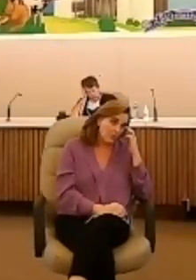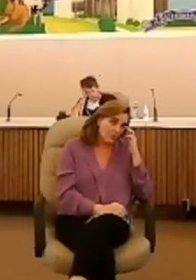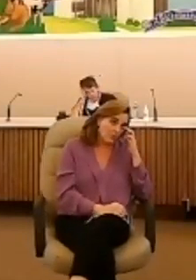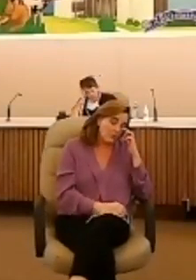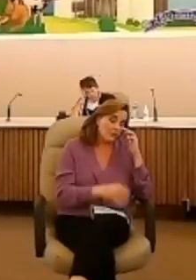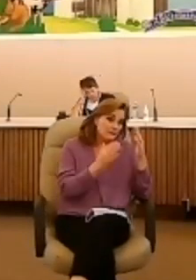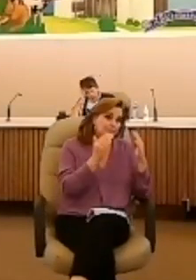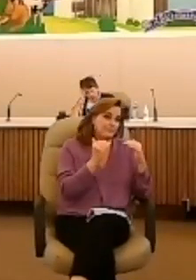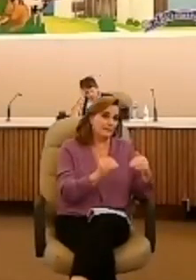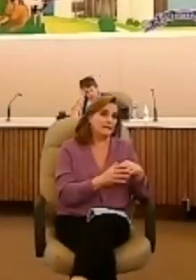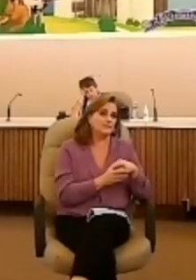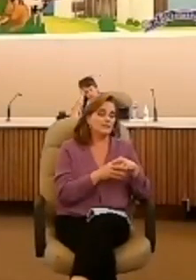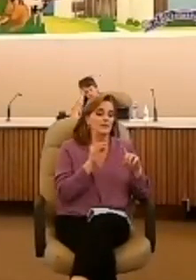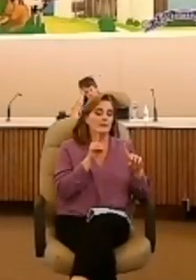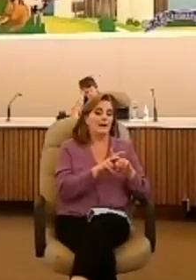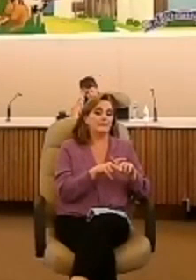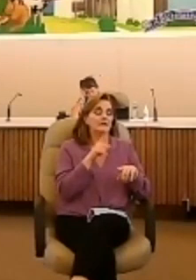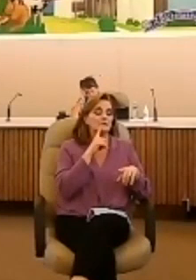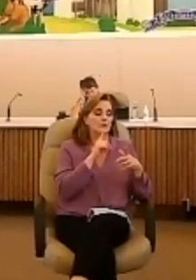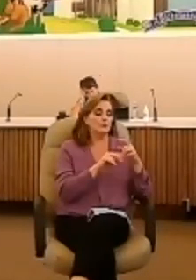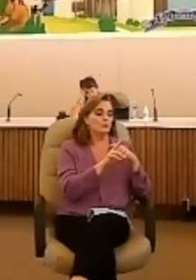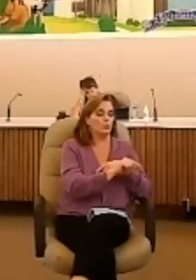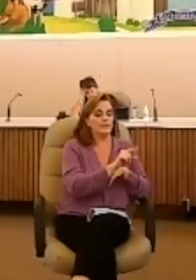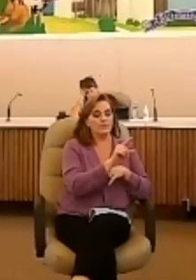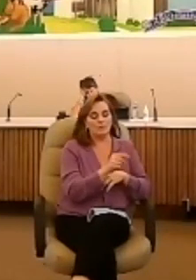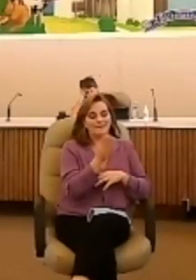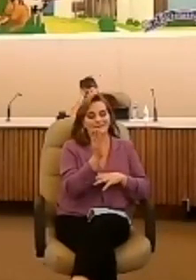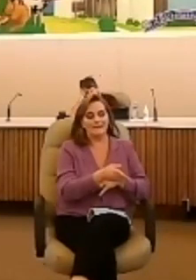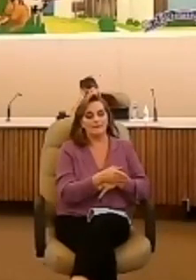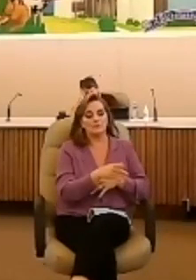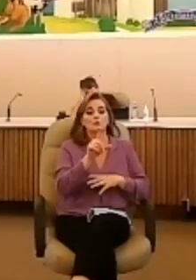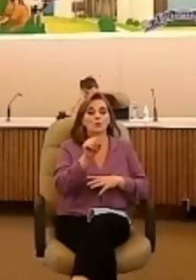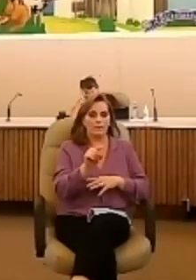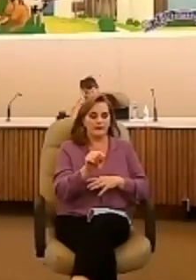Next up, we have application number 2020-20.